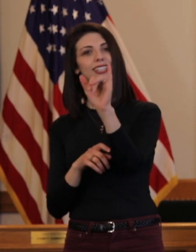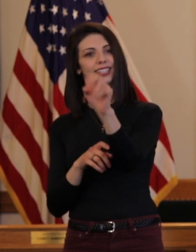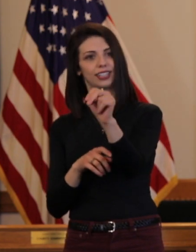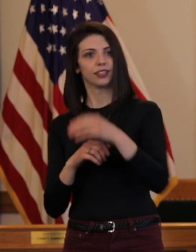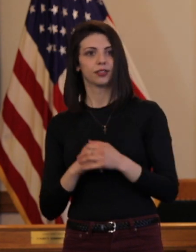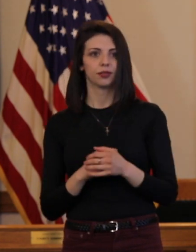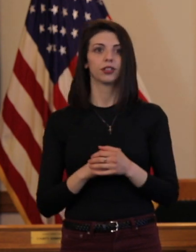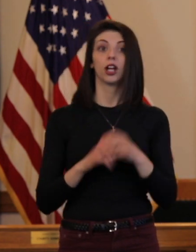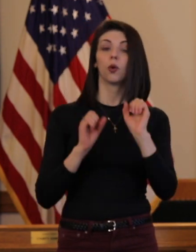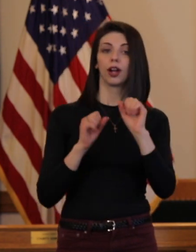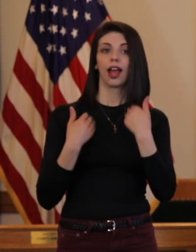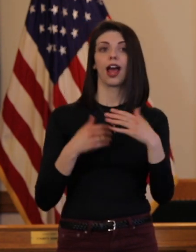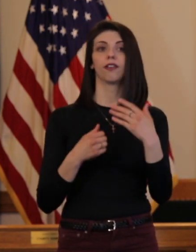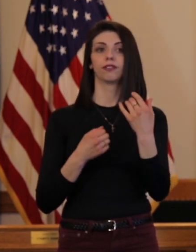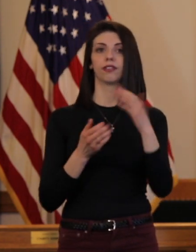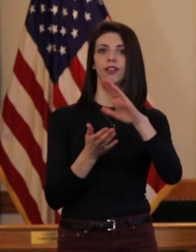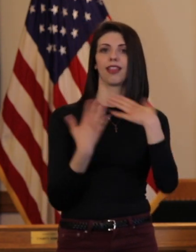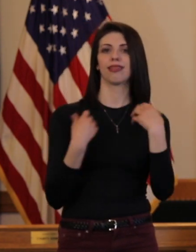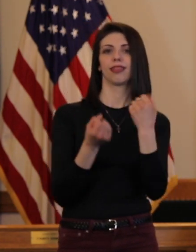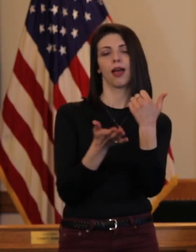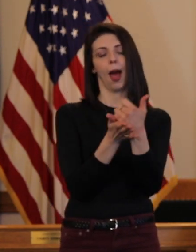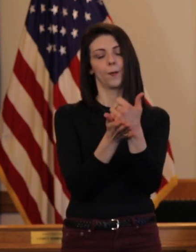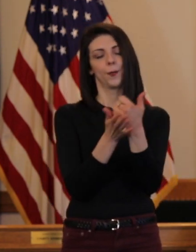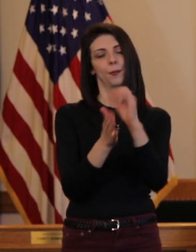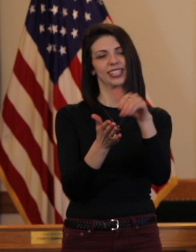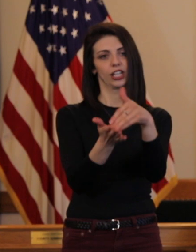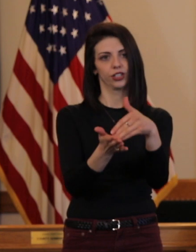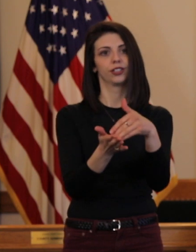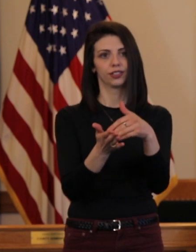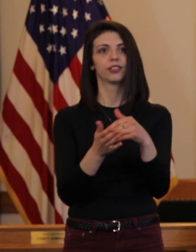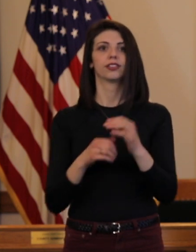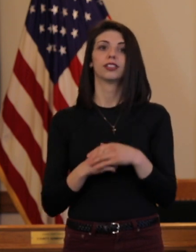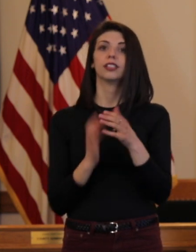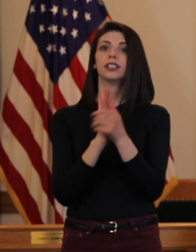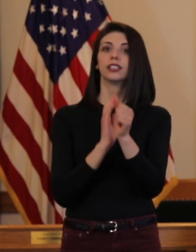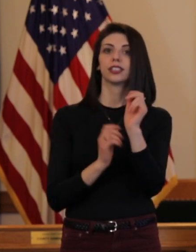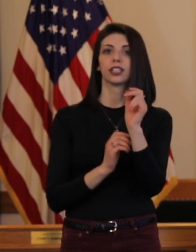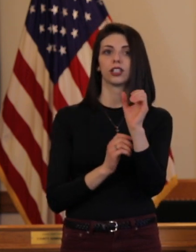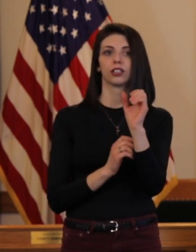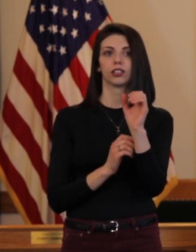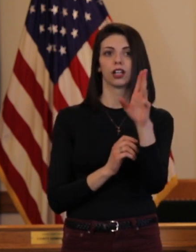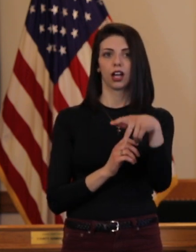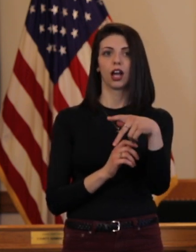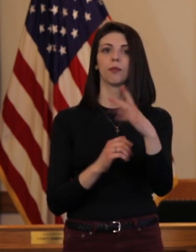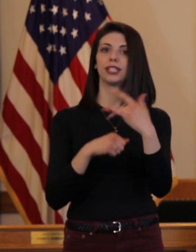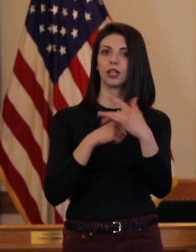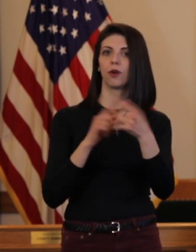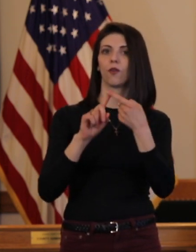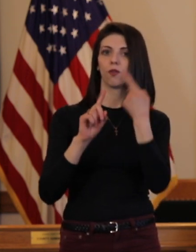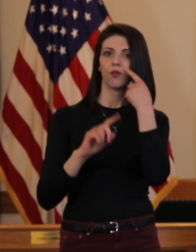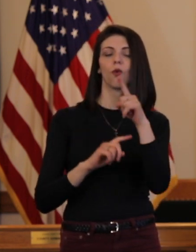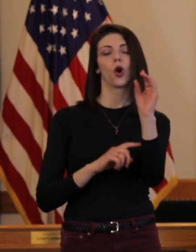the Workforce New York Career Center staff. Skill Up is brought to you by Oswego County and the Workforce Development Board of Oswego